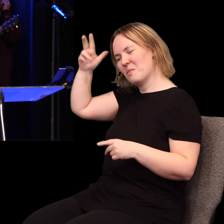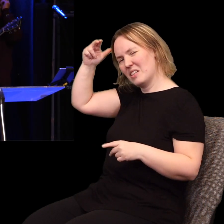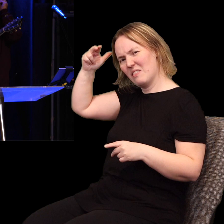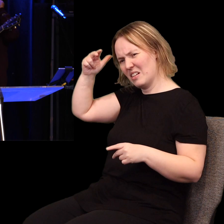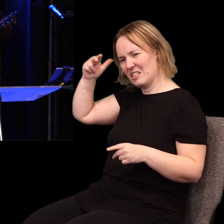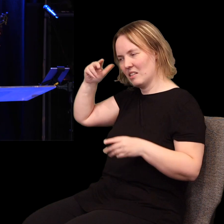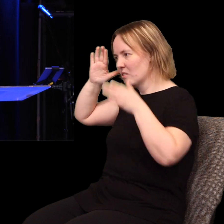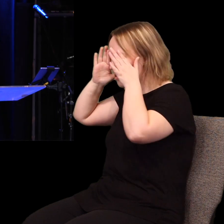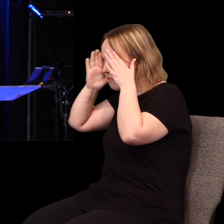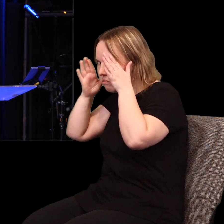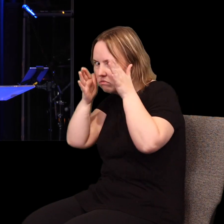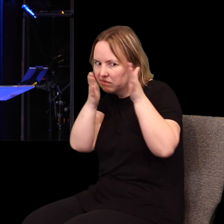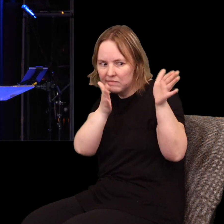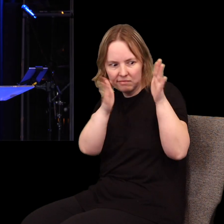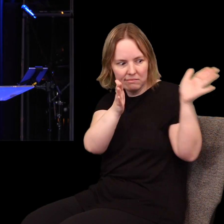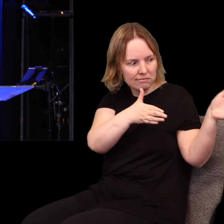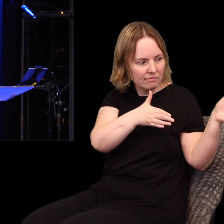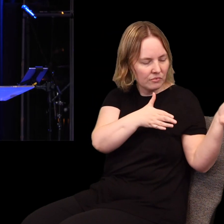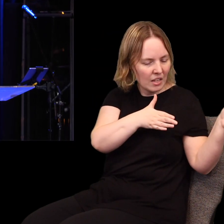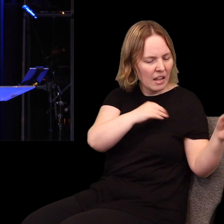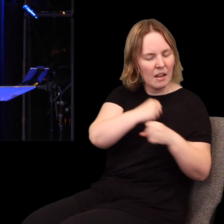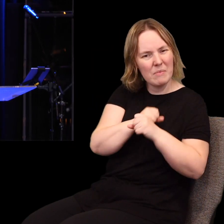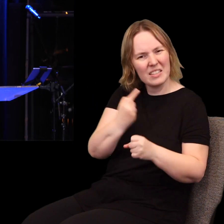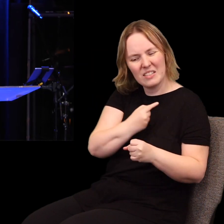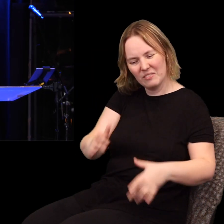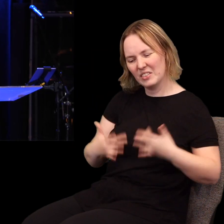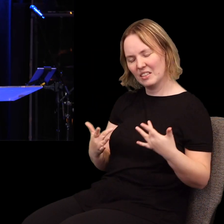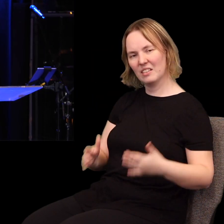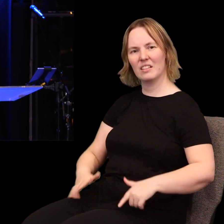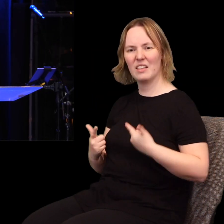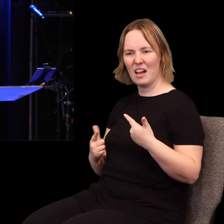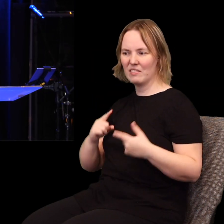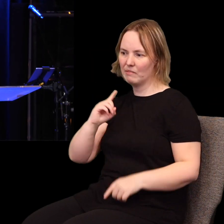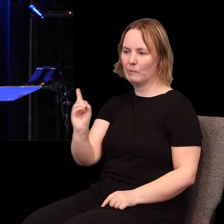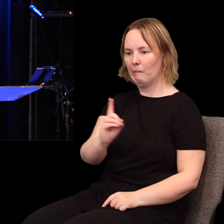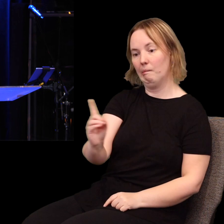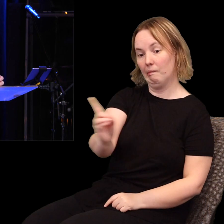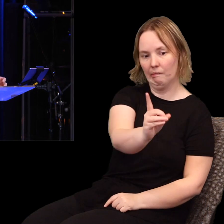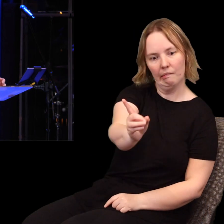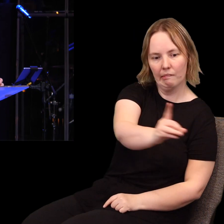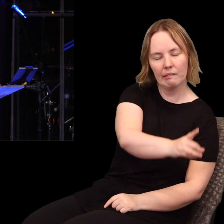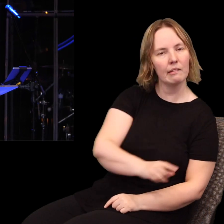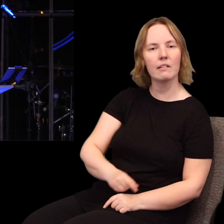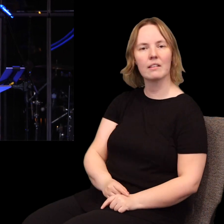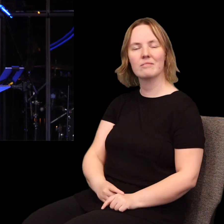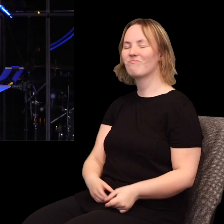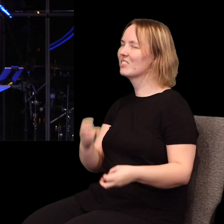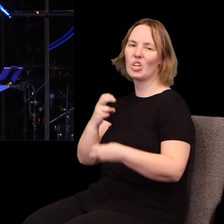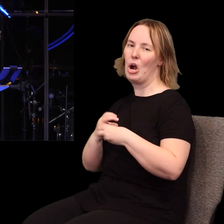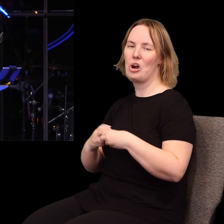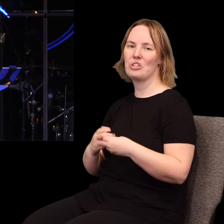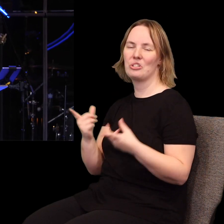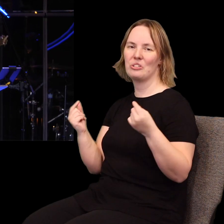devil does, he wants to get our eyes on those things, and he wants to make us feel like our lives are essentially aimless. But you know, it's really